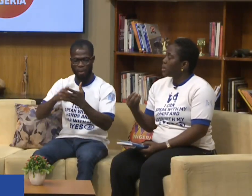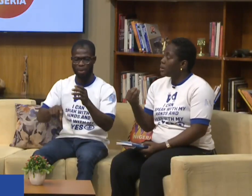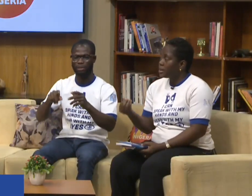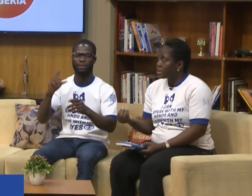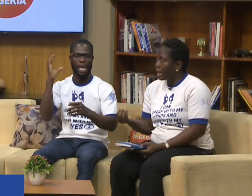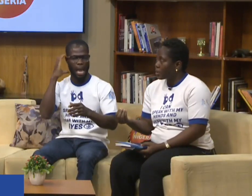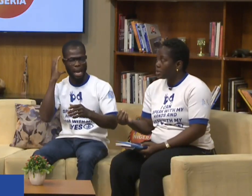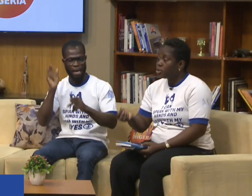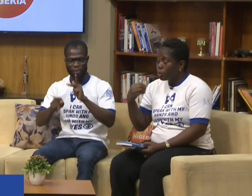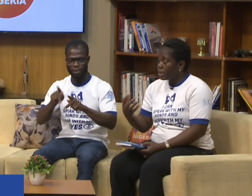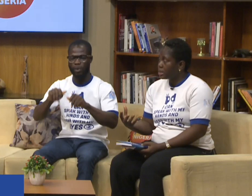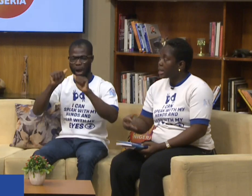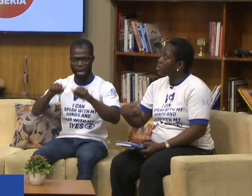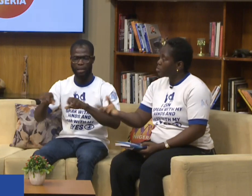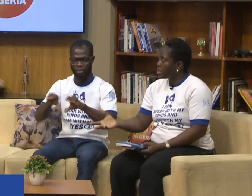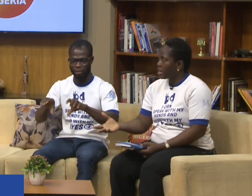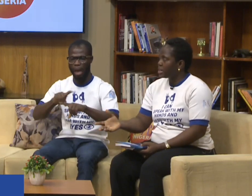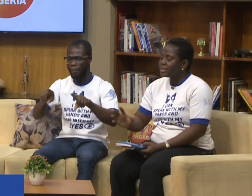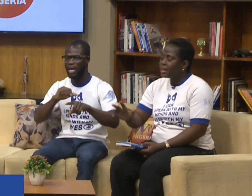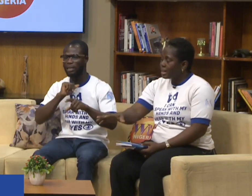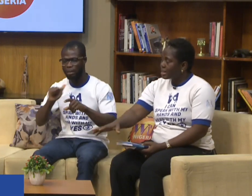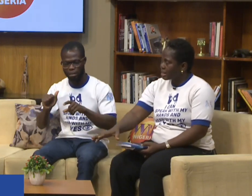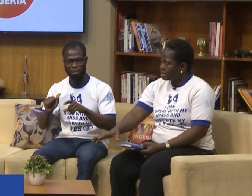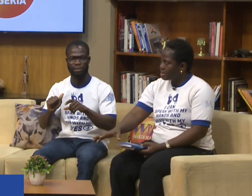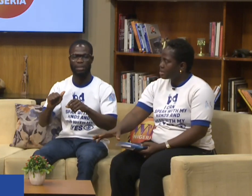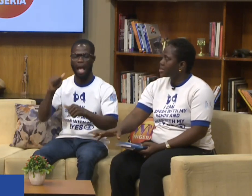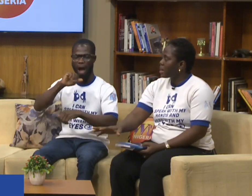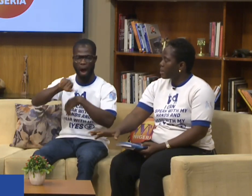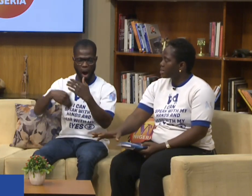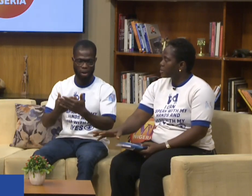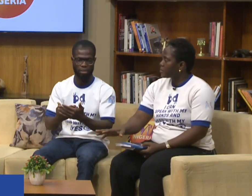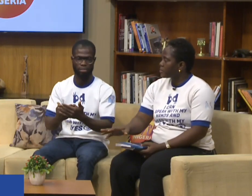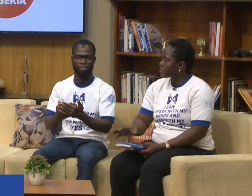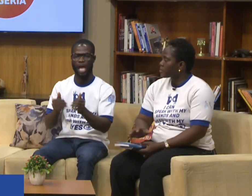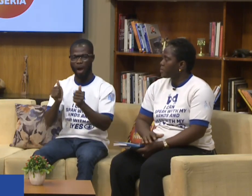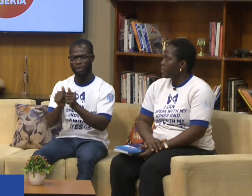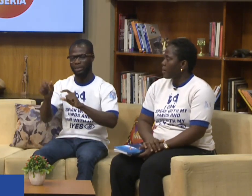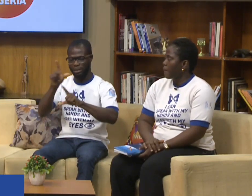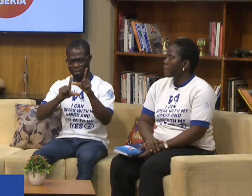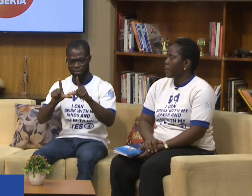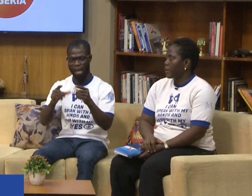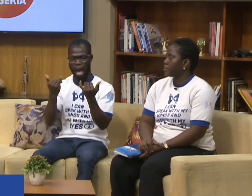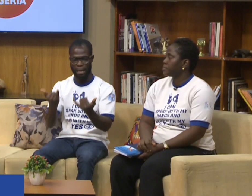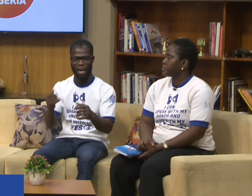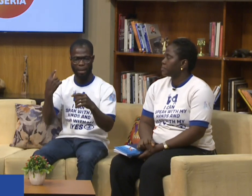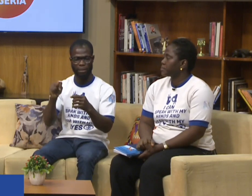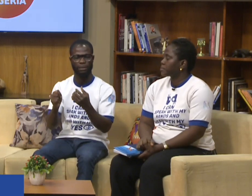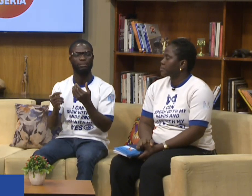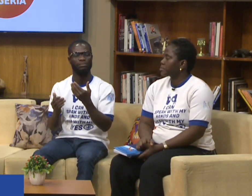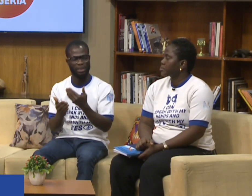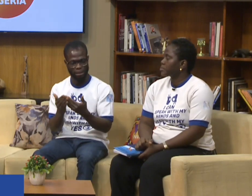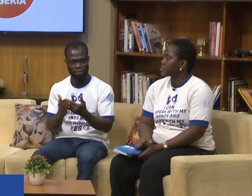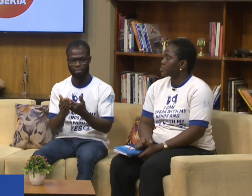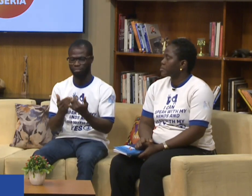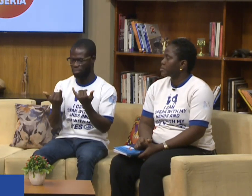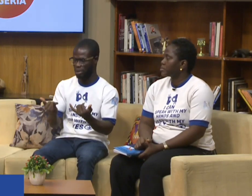to learn sign language, they know it, they can communicate, then learning can take place. Let's talk about the basics, right? So here